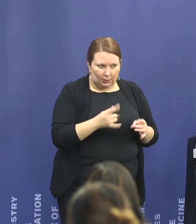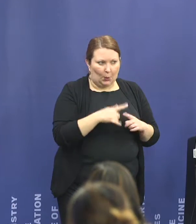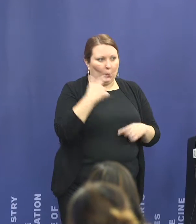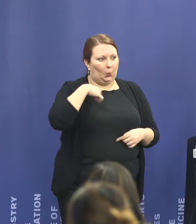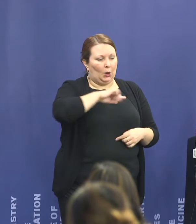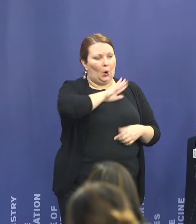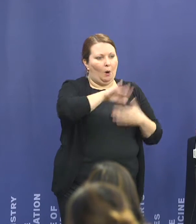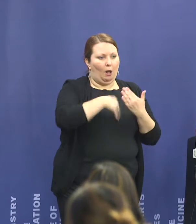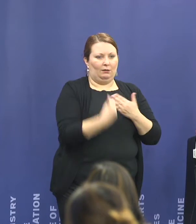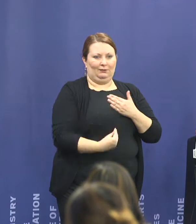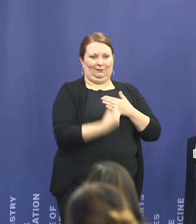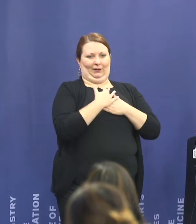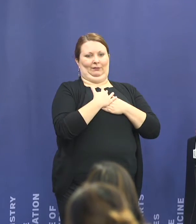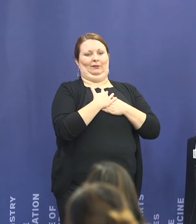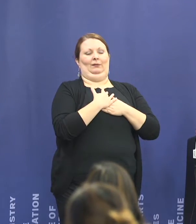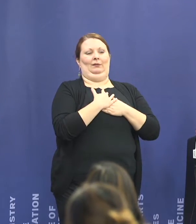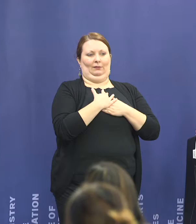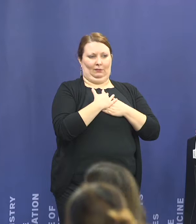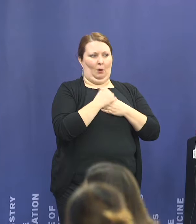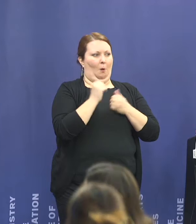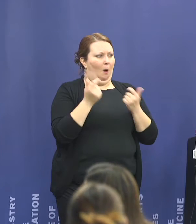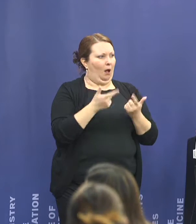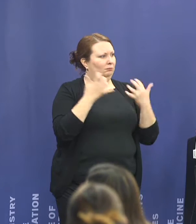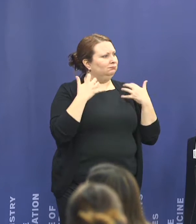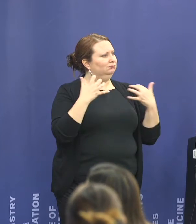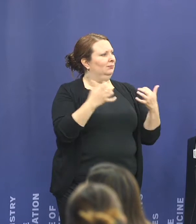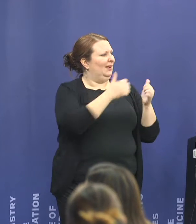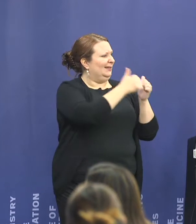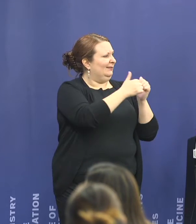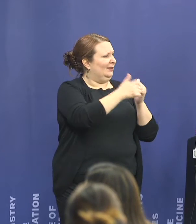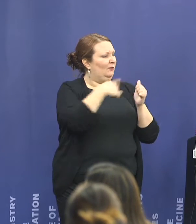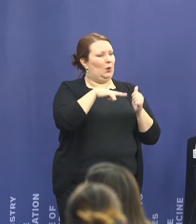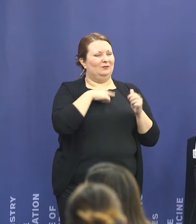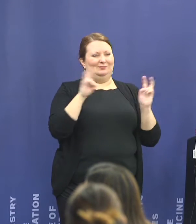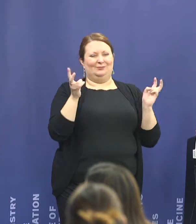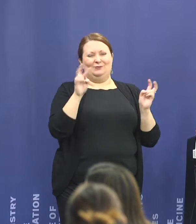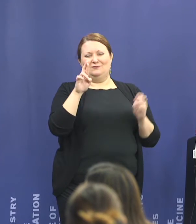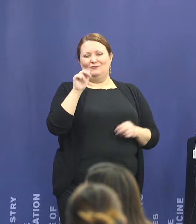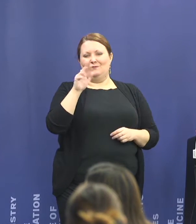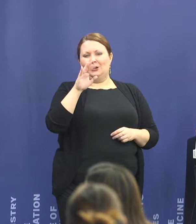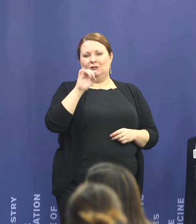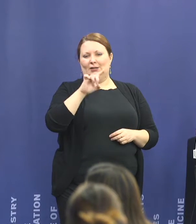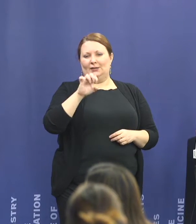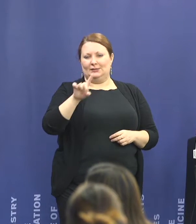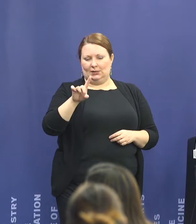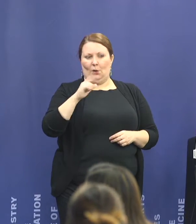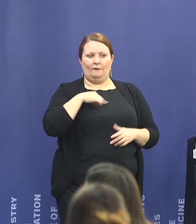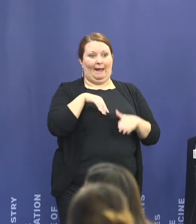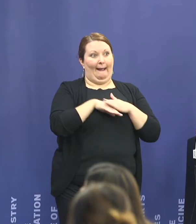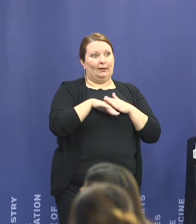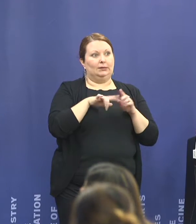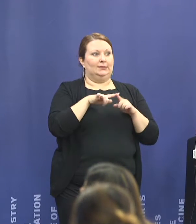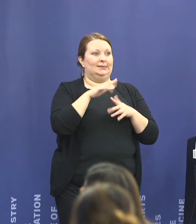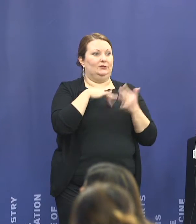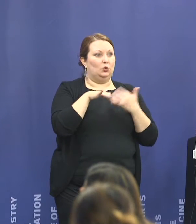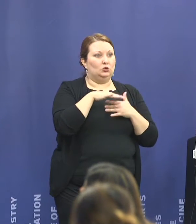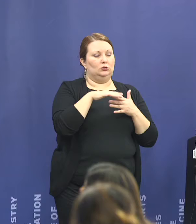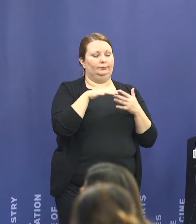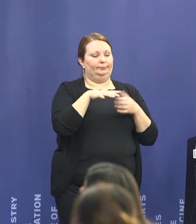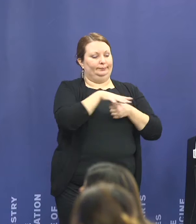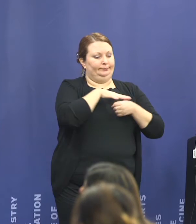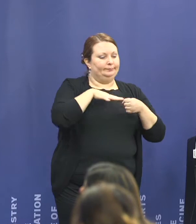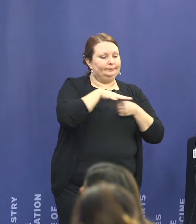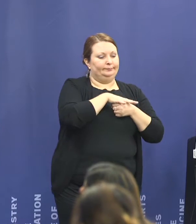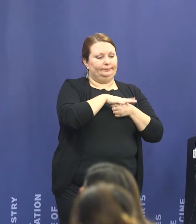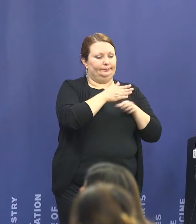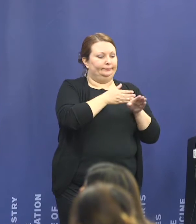we're all affected. Every single one of us sitting in this room is racialized, and we all have access to different social circles